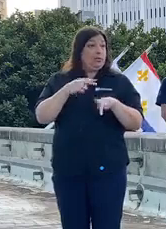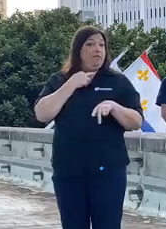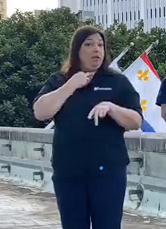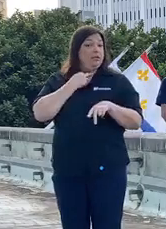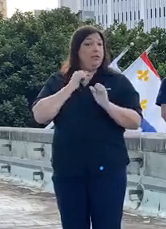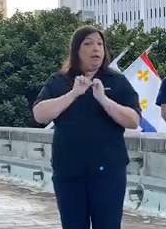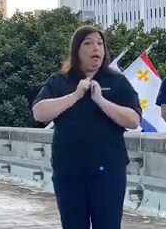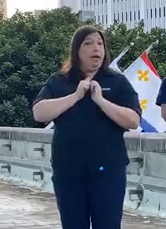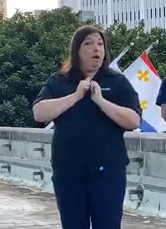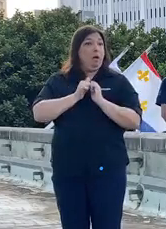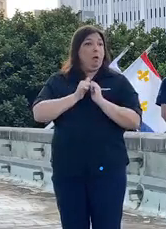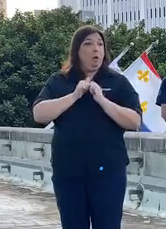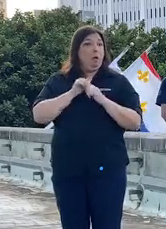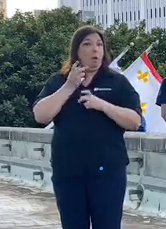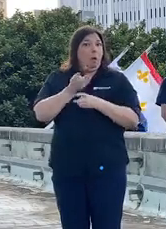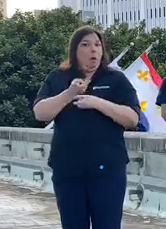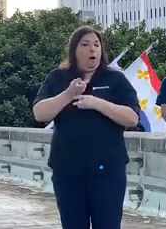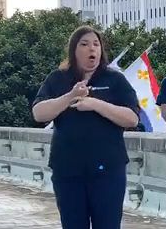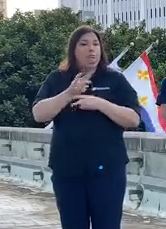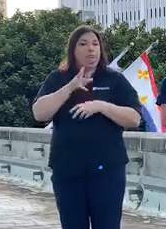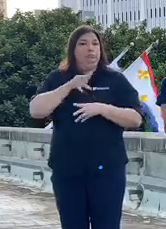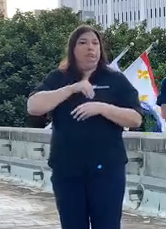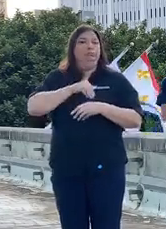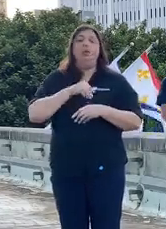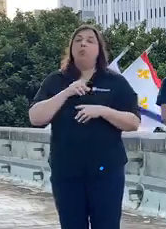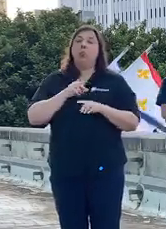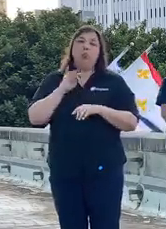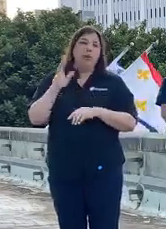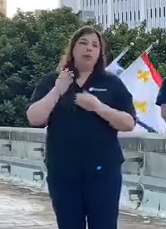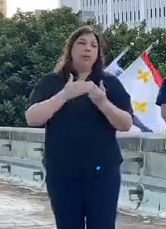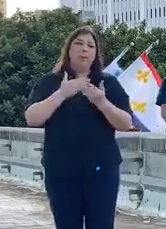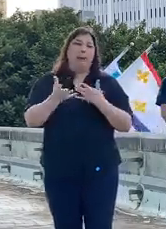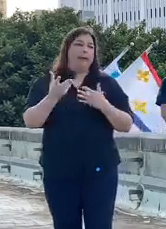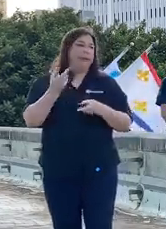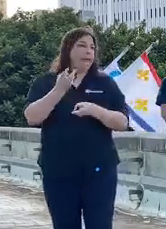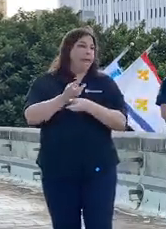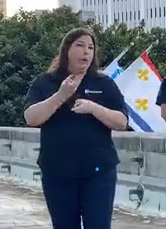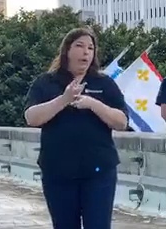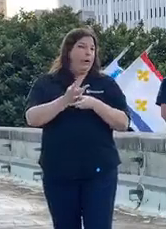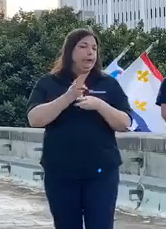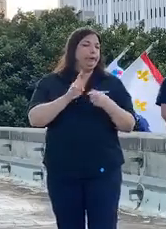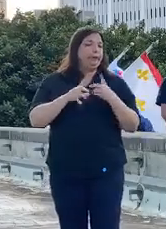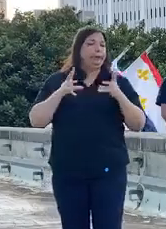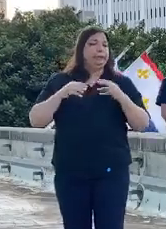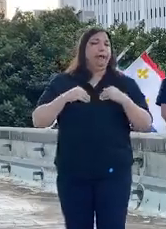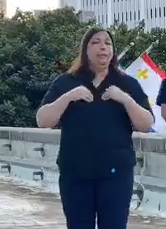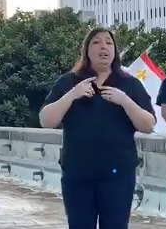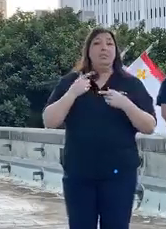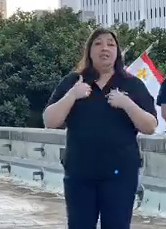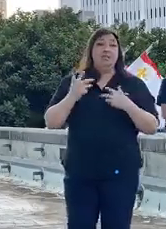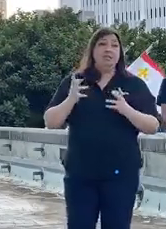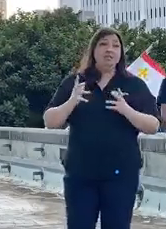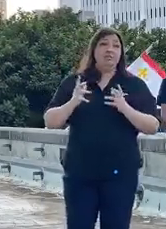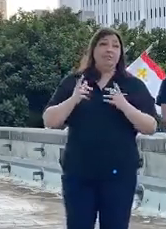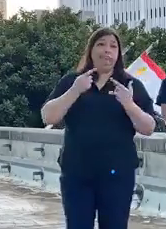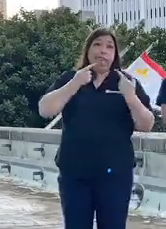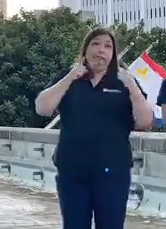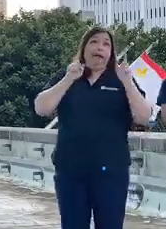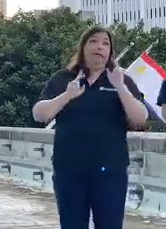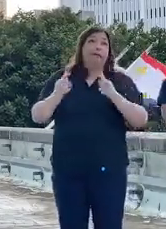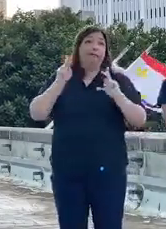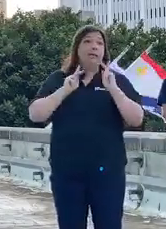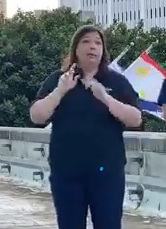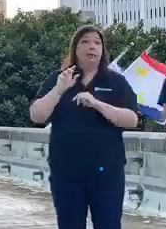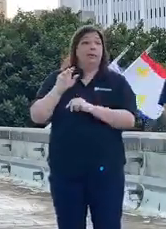and how hard it was to hear about their deaths? Oh, it's always hard. And there have been, some high profile,